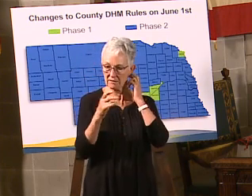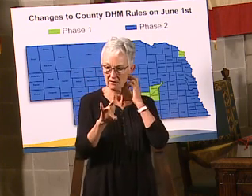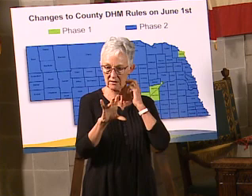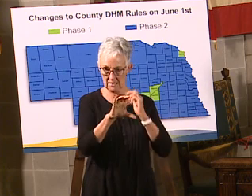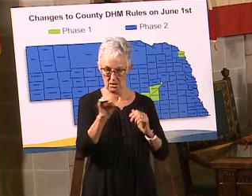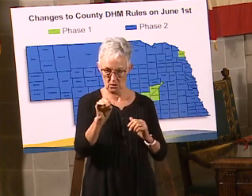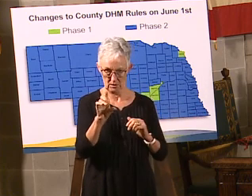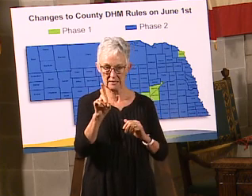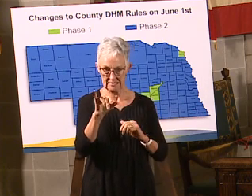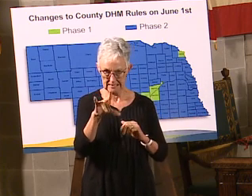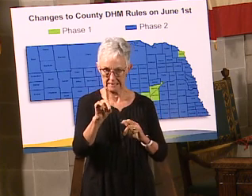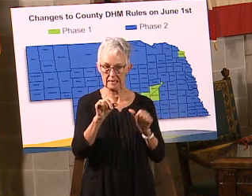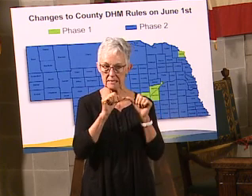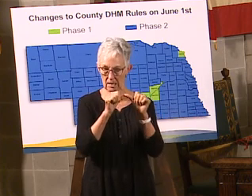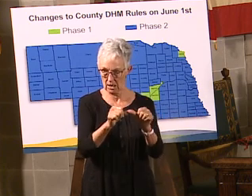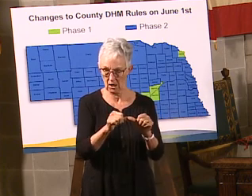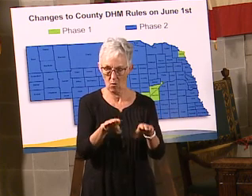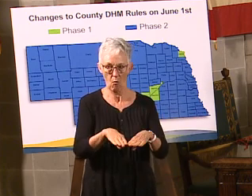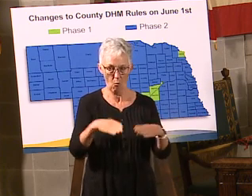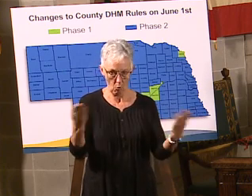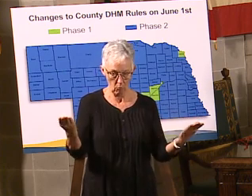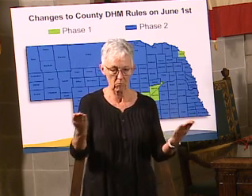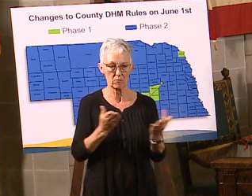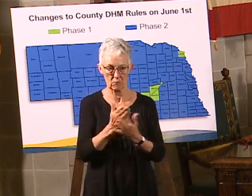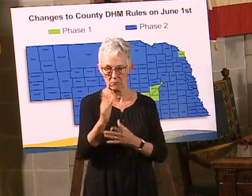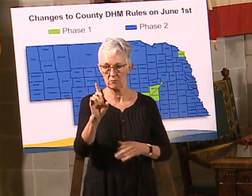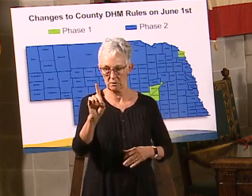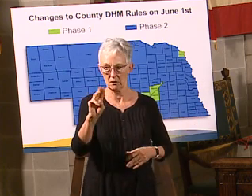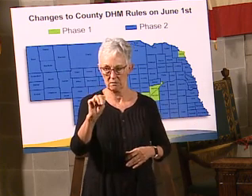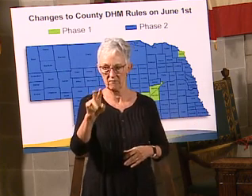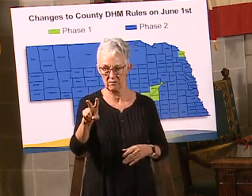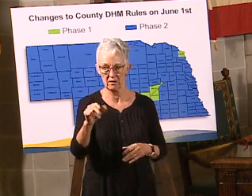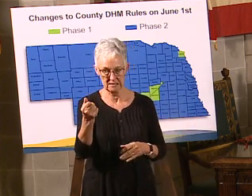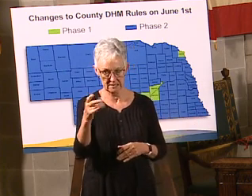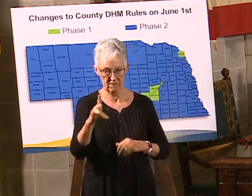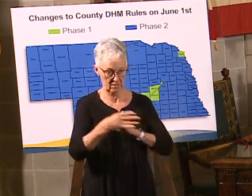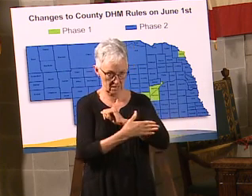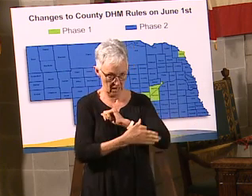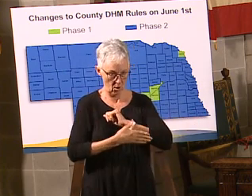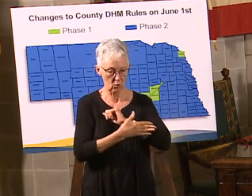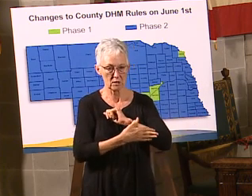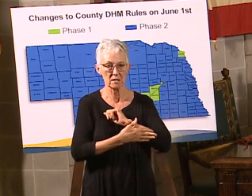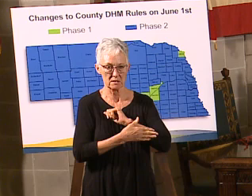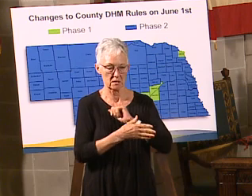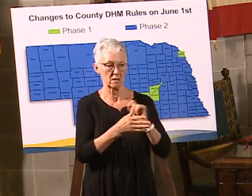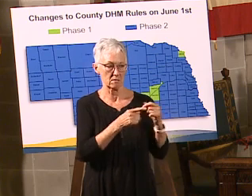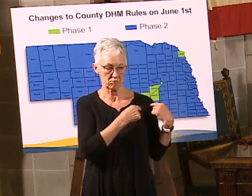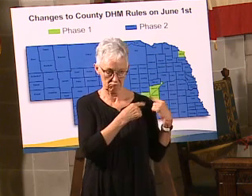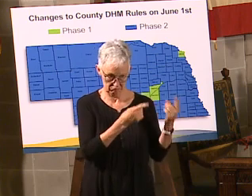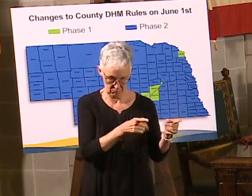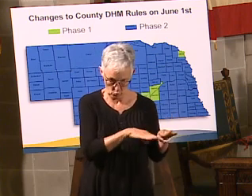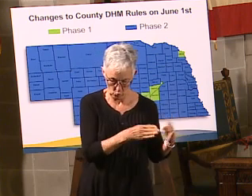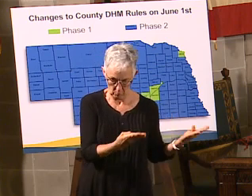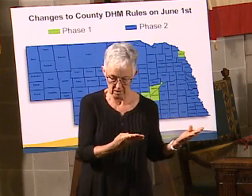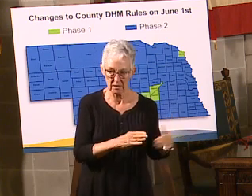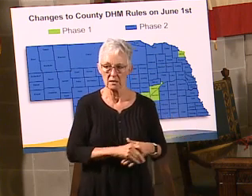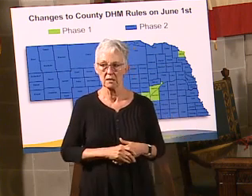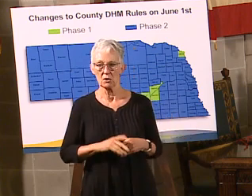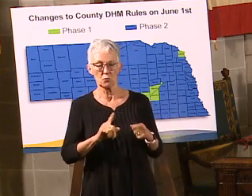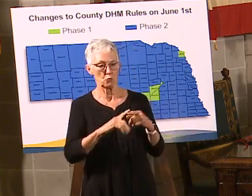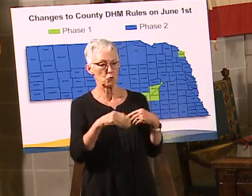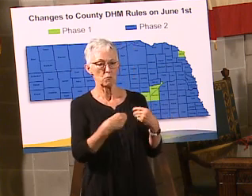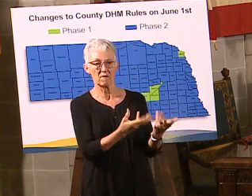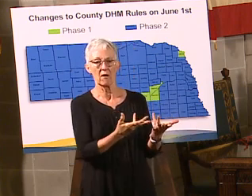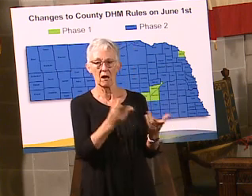the pandemic. So we've continued to provide services through those counties and at their courthouses and so forth, their offices, to be able to provide